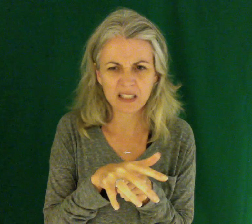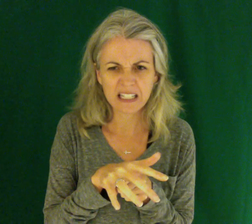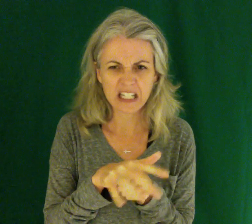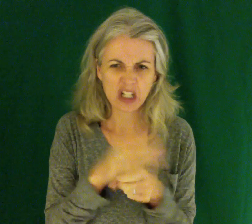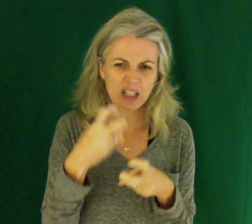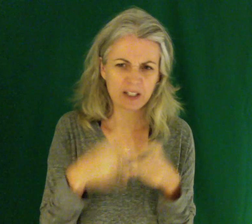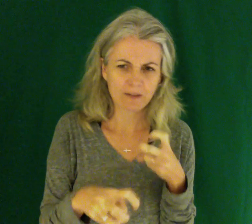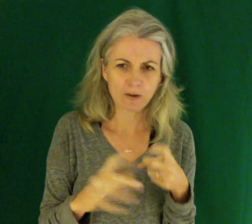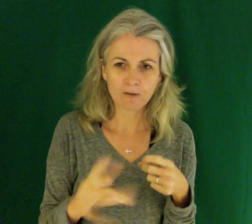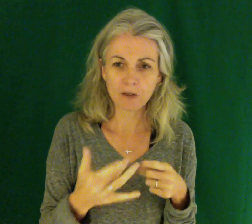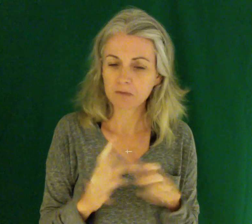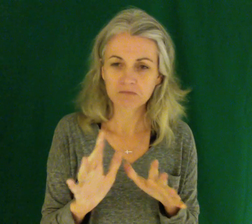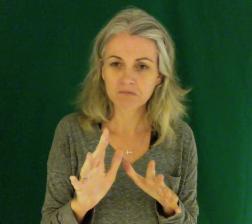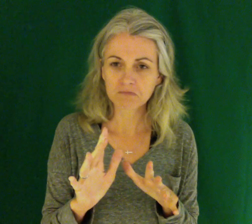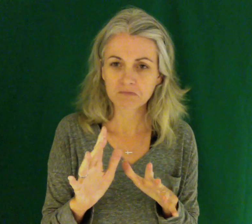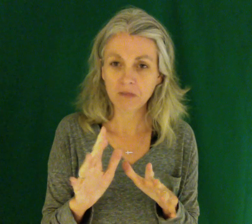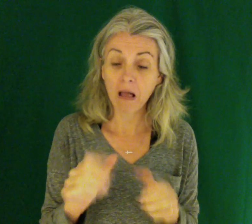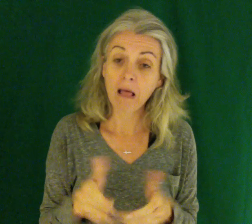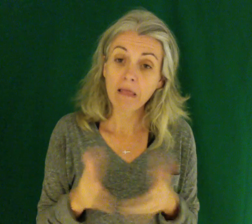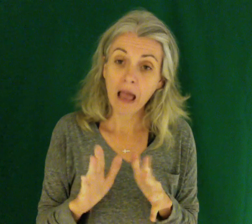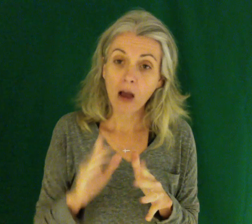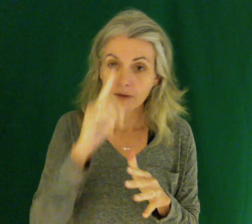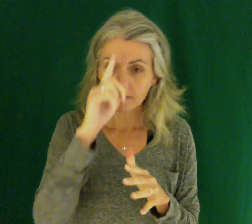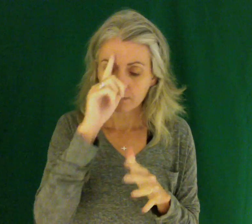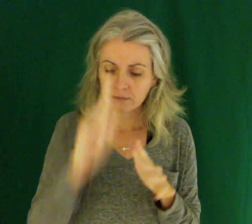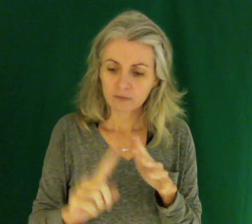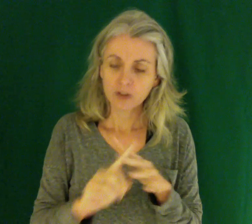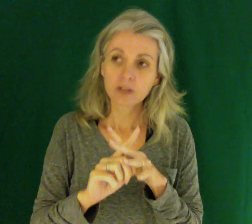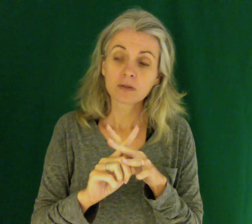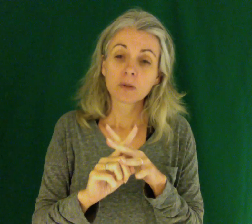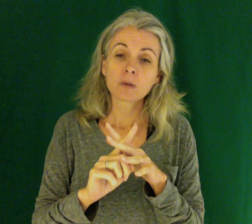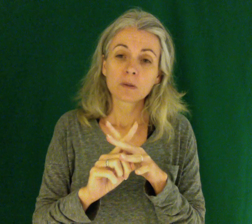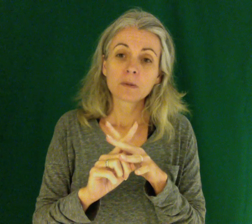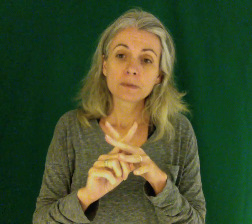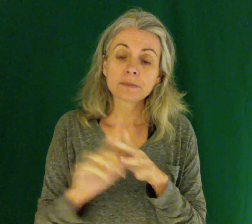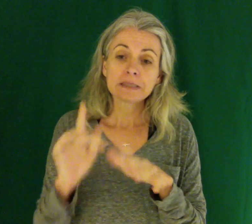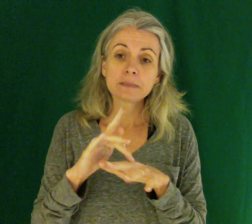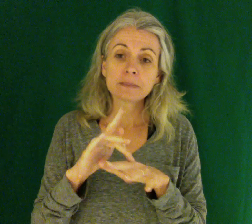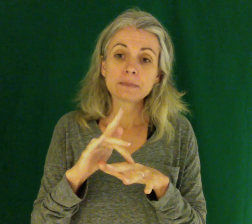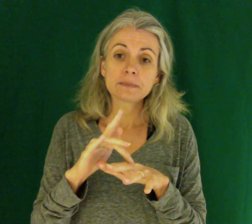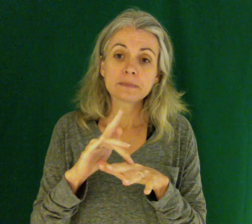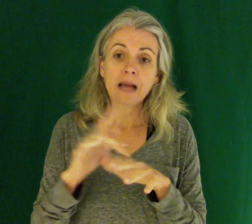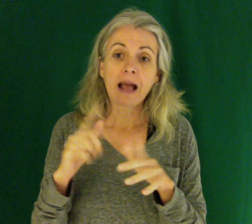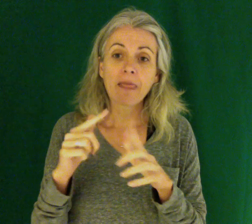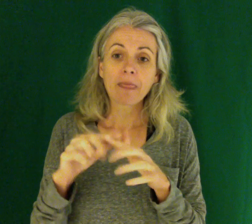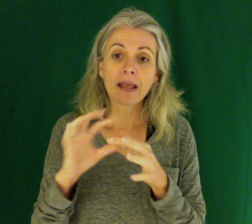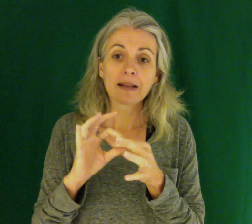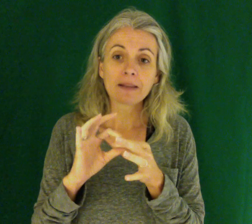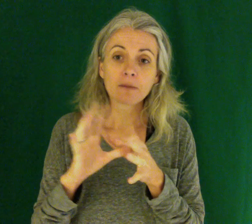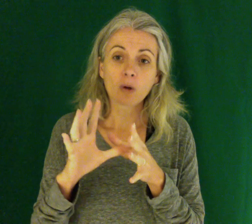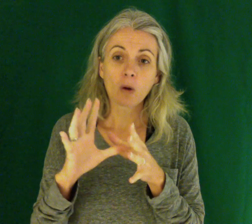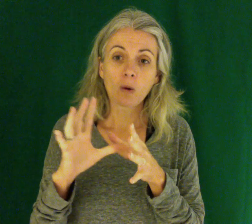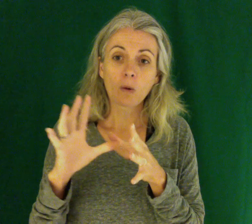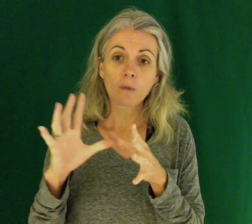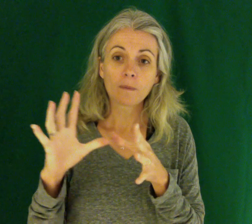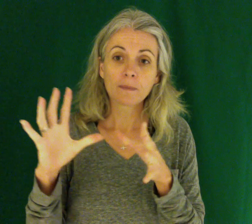feelings, but actually touch them briefly and then let them go, so you don't also become kind of overwhelmed